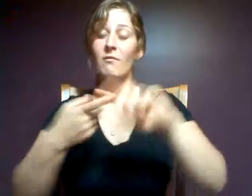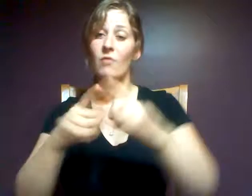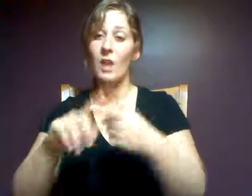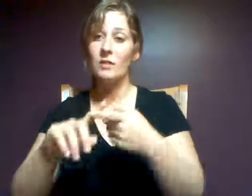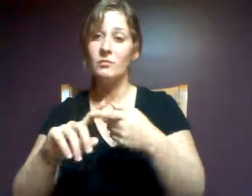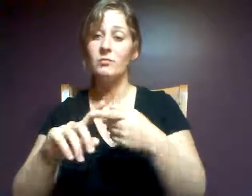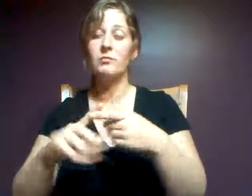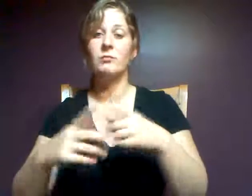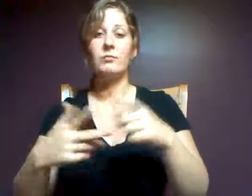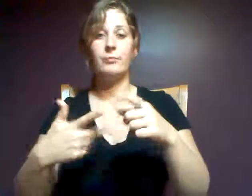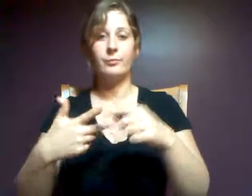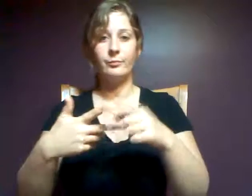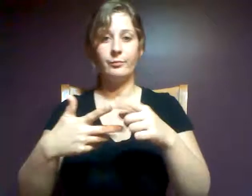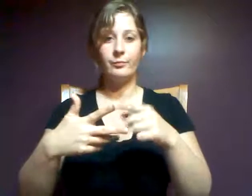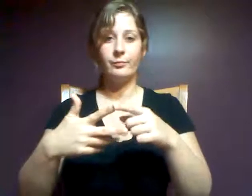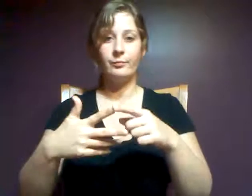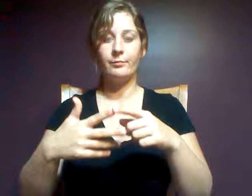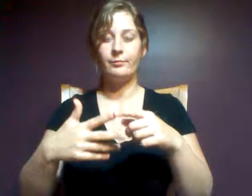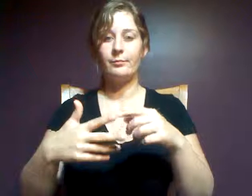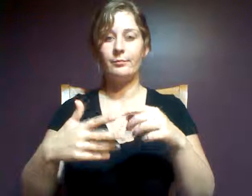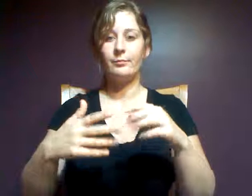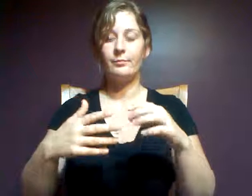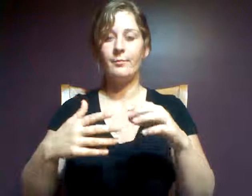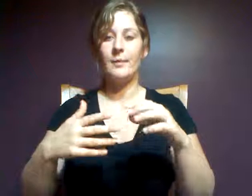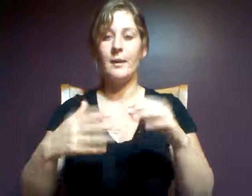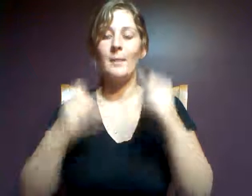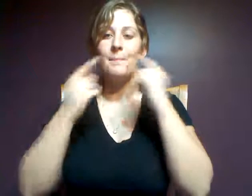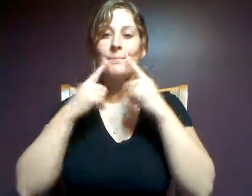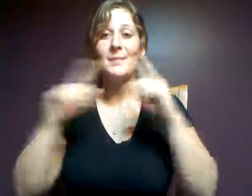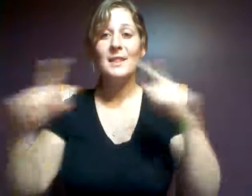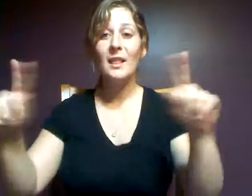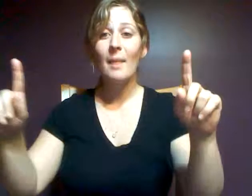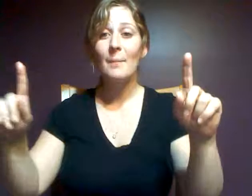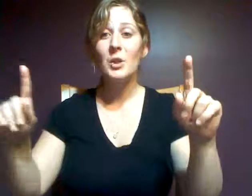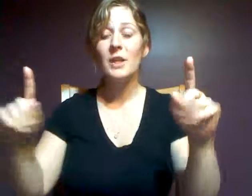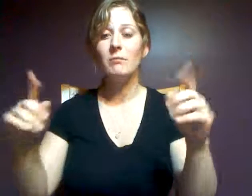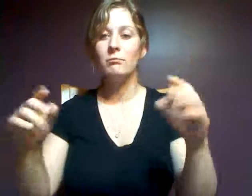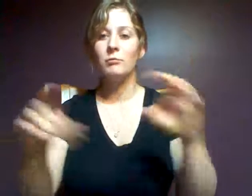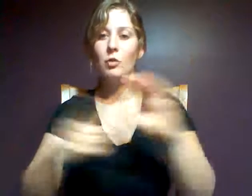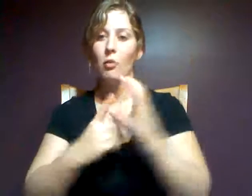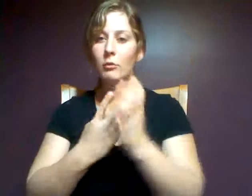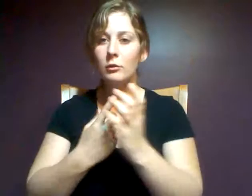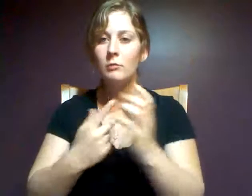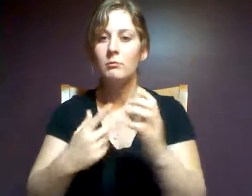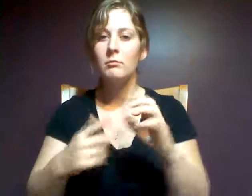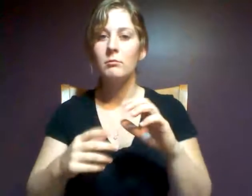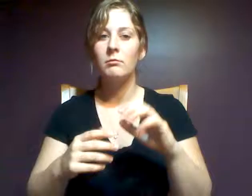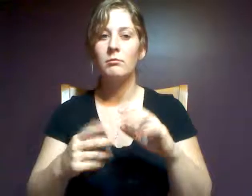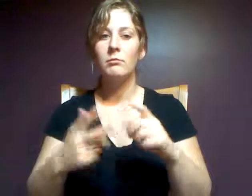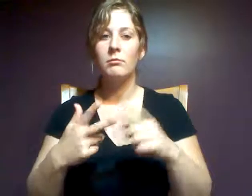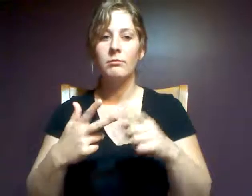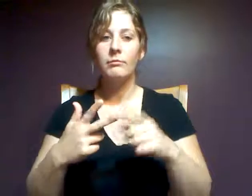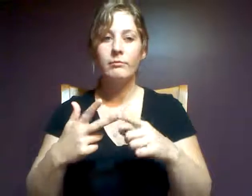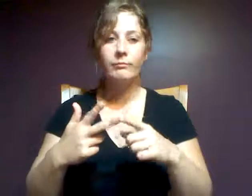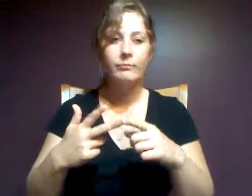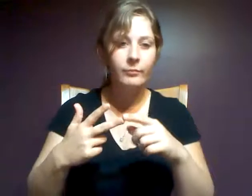The second is media and celebrity culture. Then how to handle teasing and bullying. The way we compete and compare with one another based